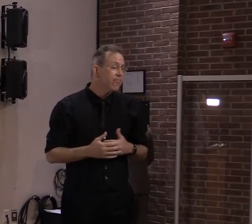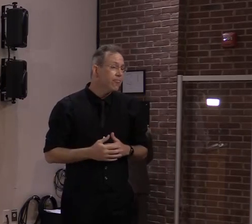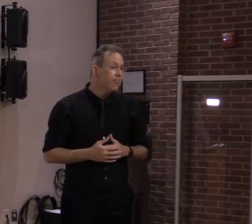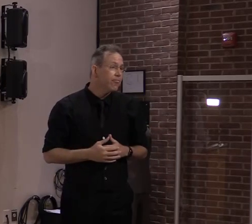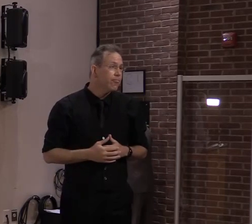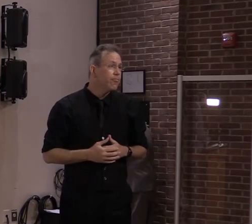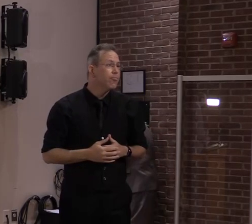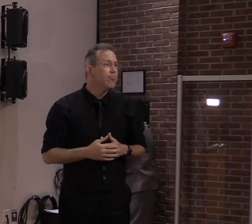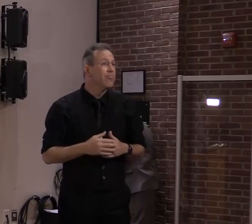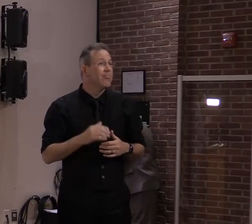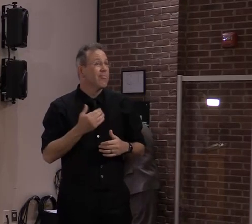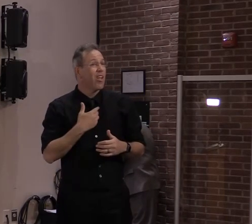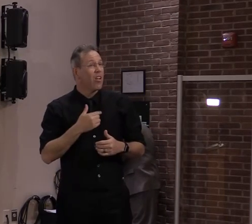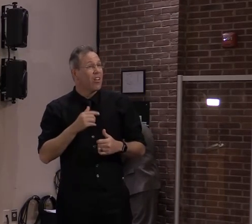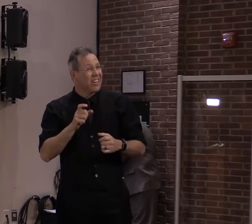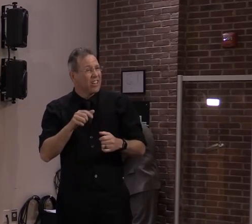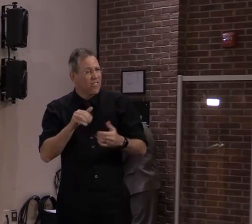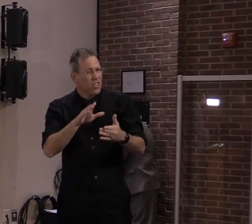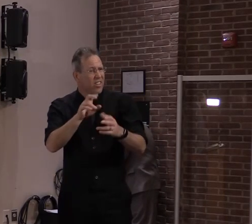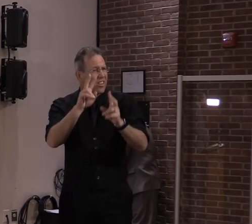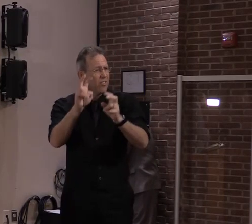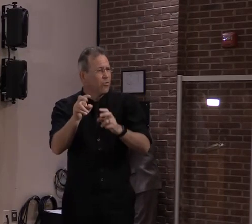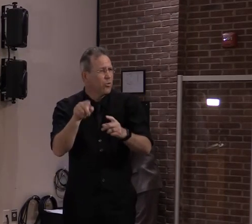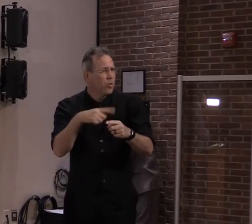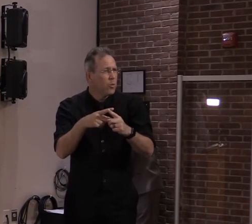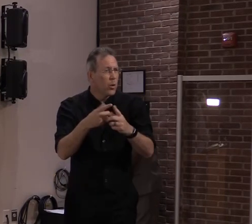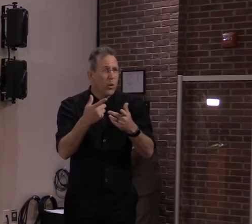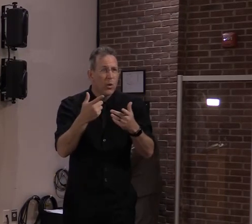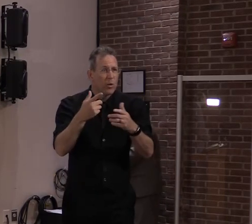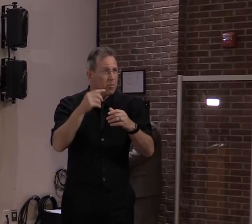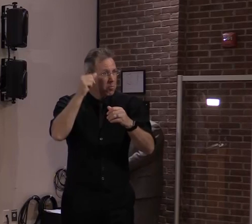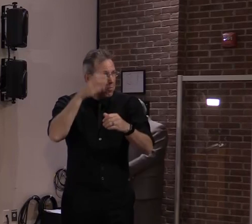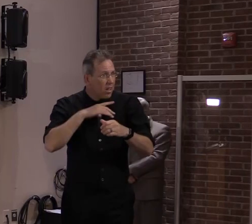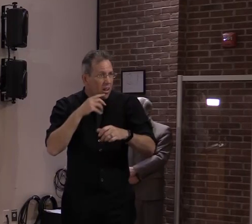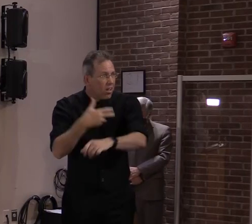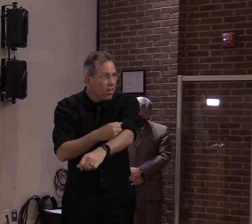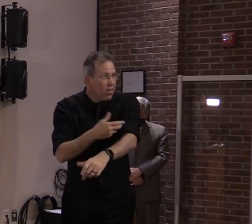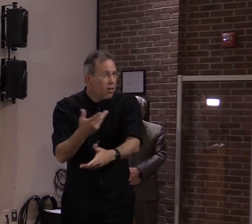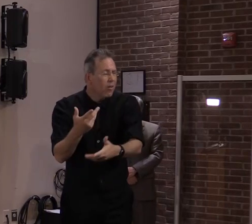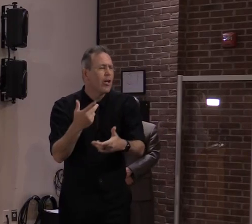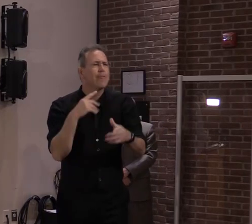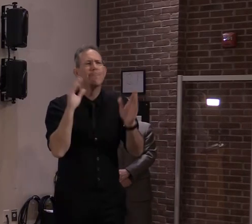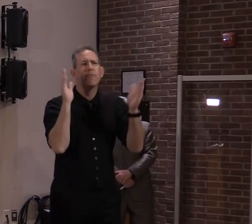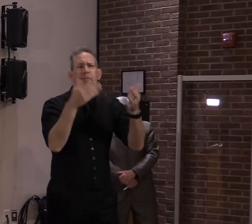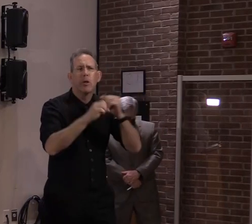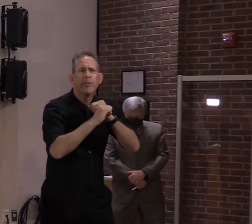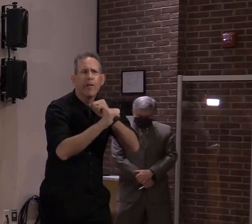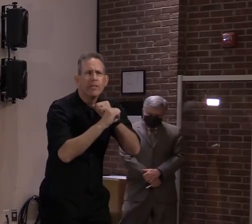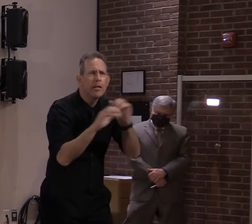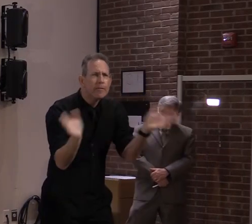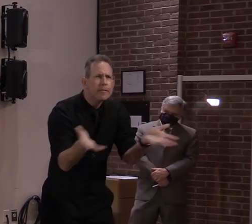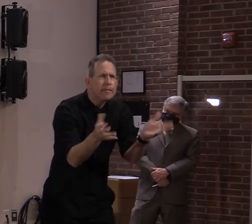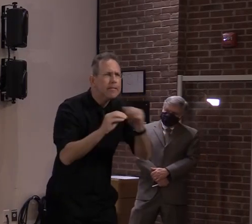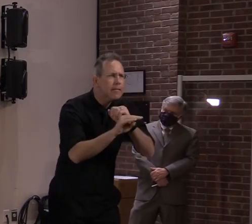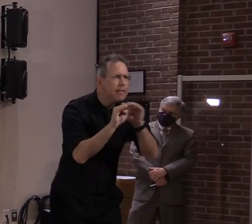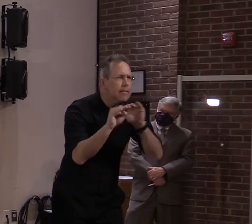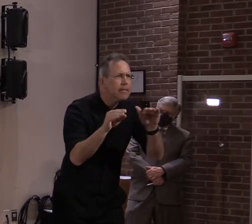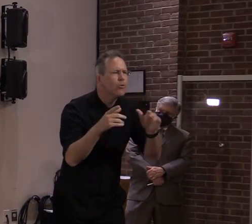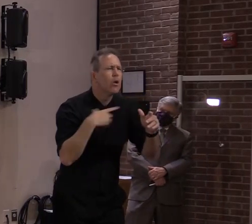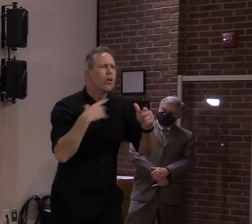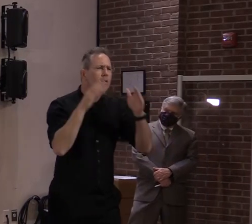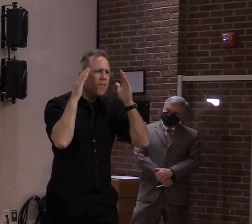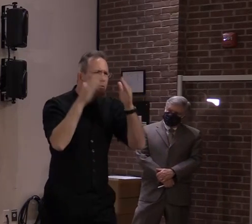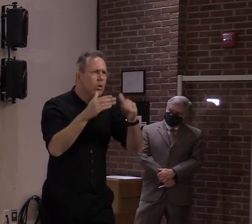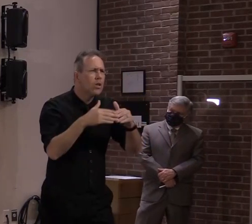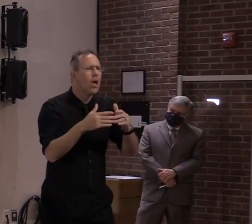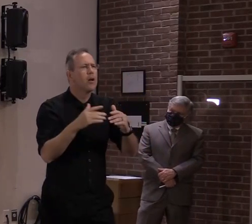information campaign, if you will, combating misinformation, we'll be looking at the peer-on-peer, and males